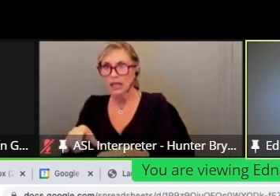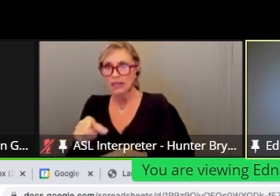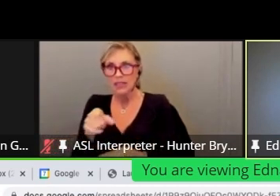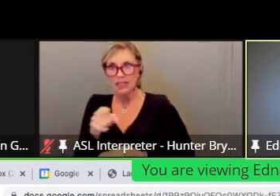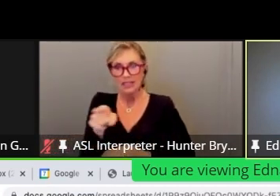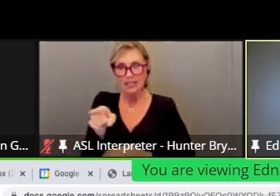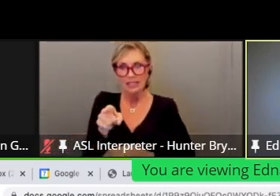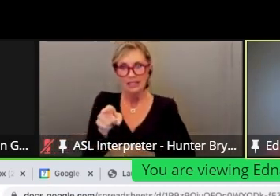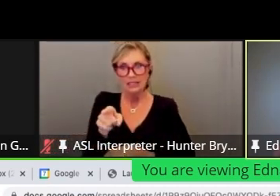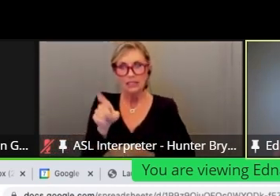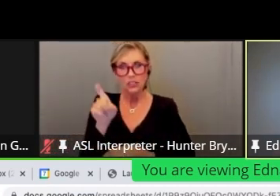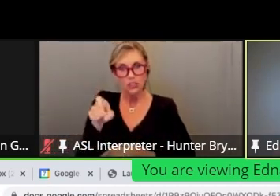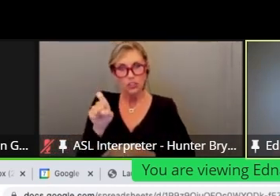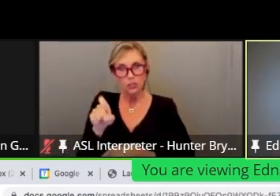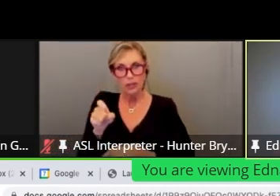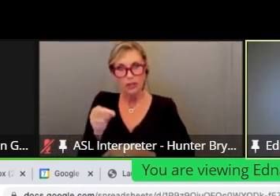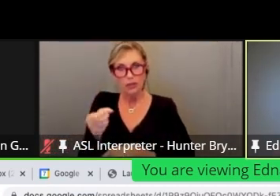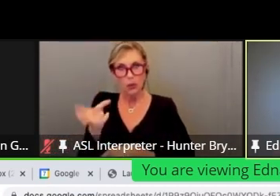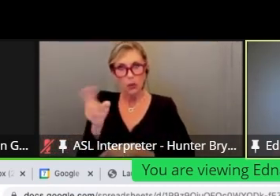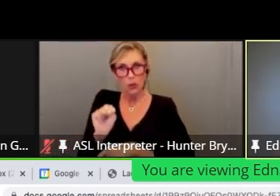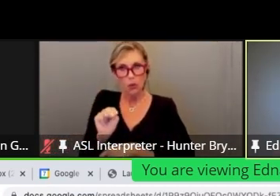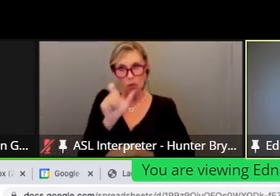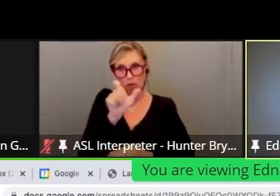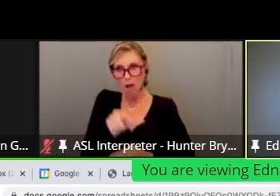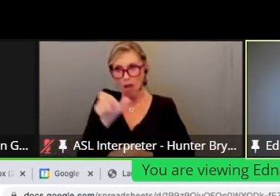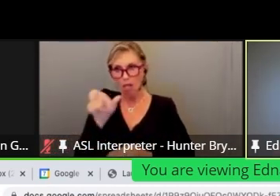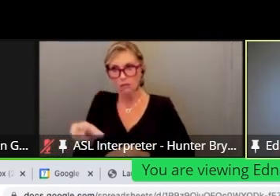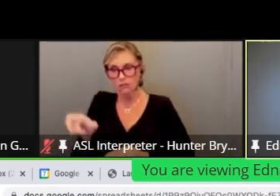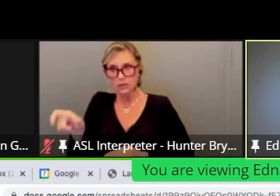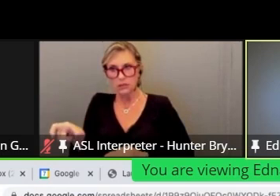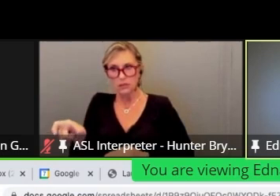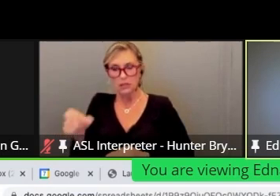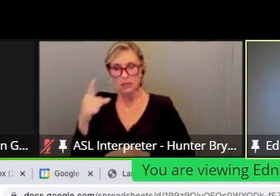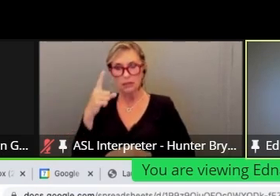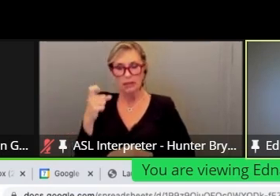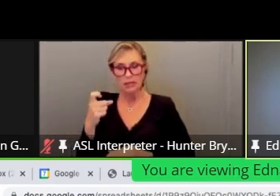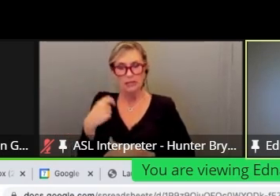saying to the small group that we were in,